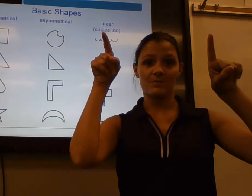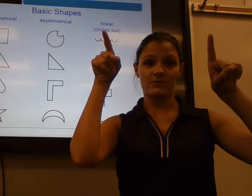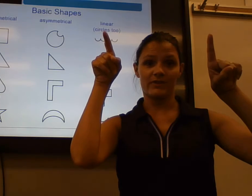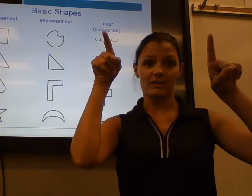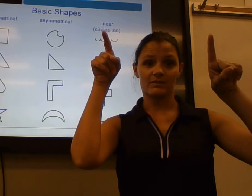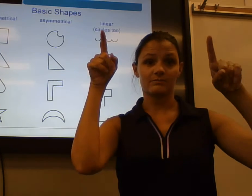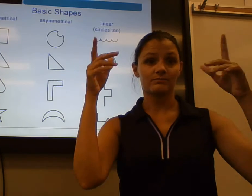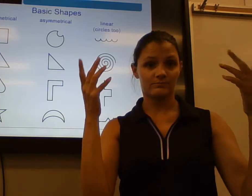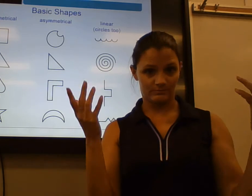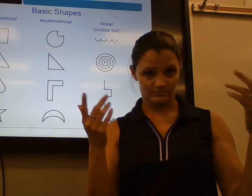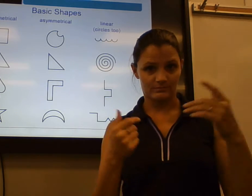moving.